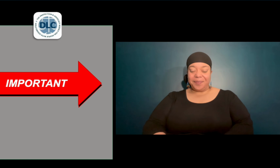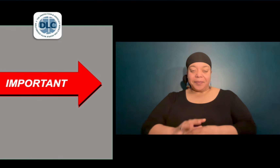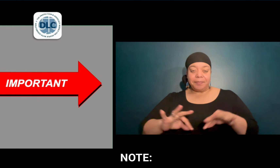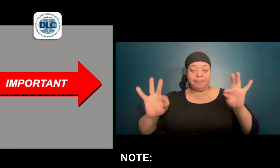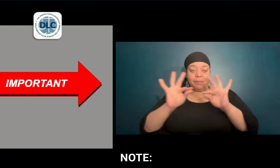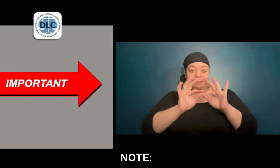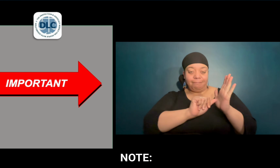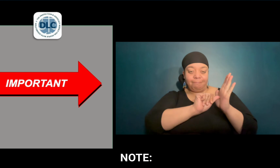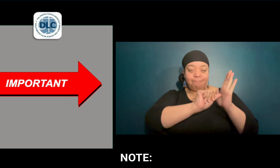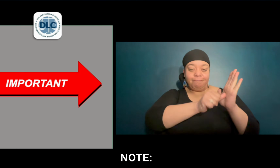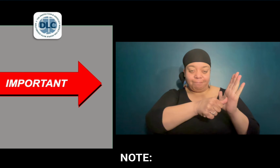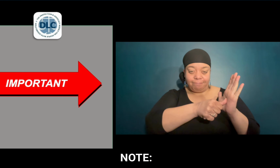Note: